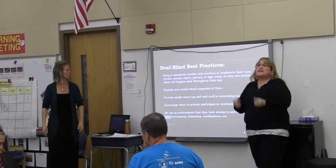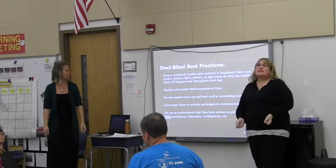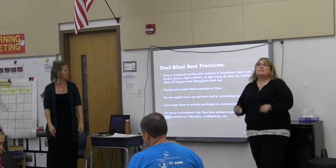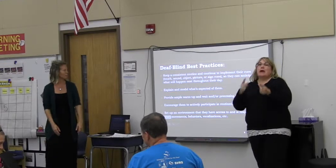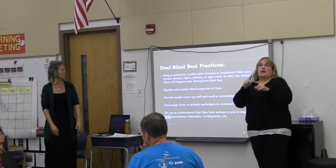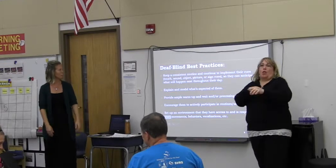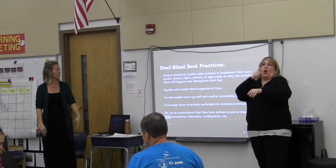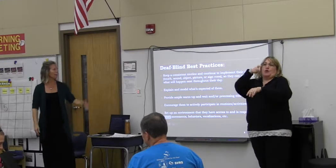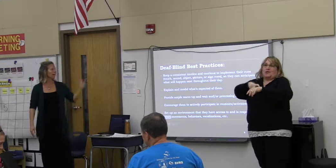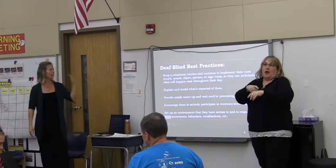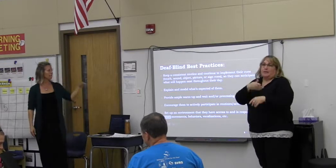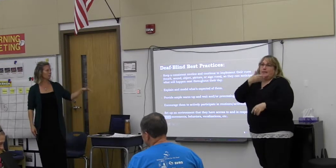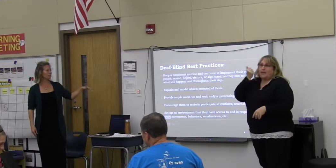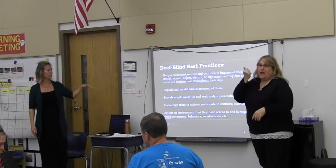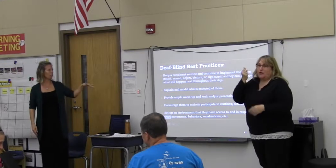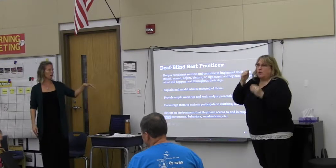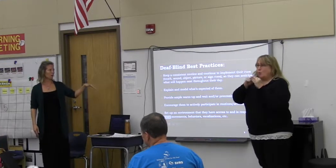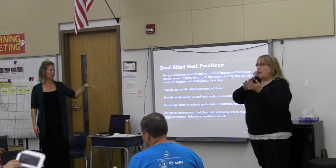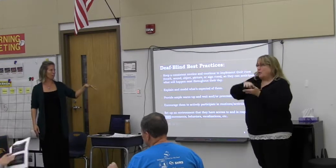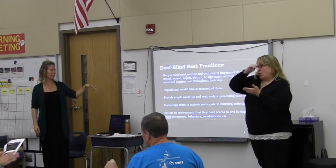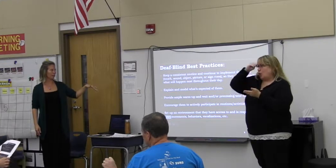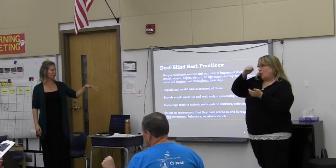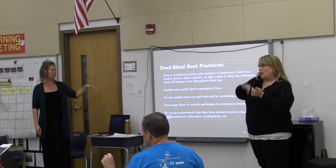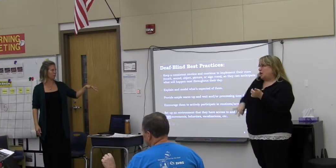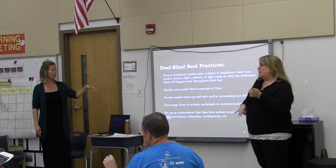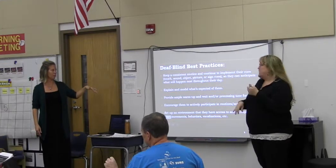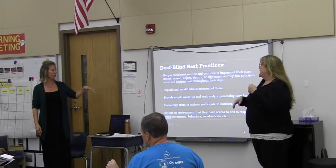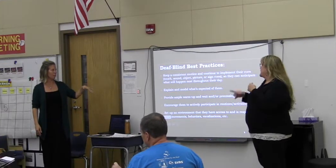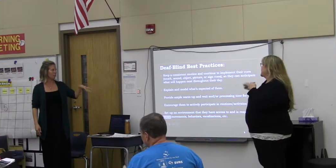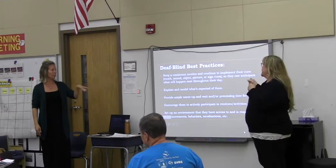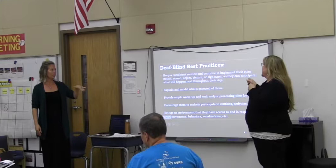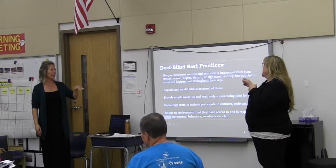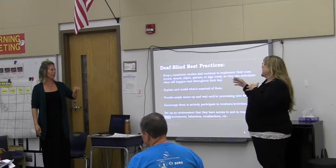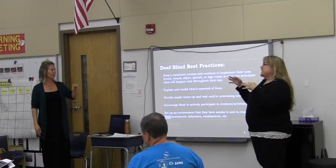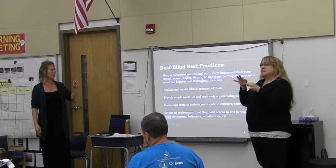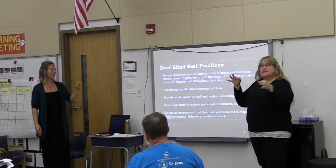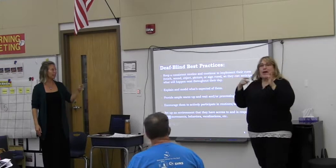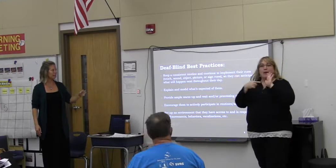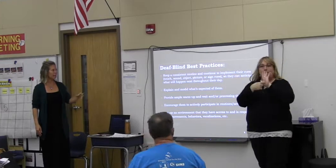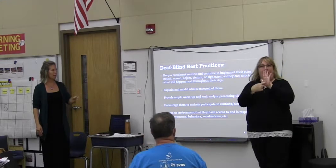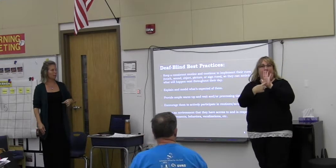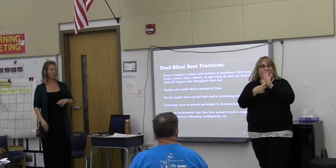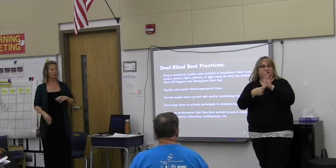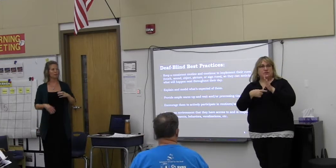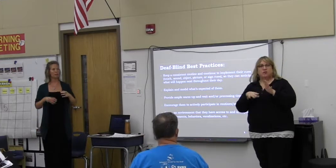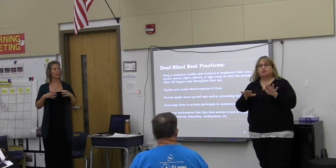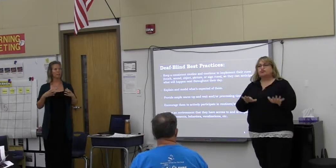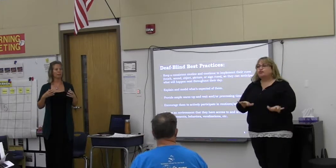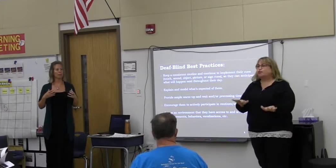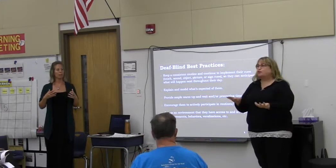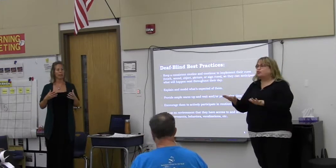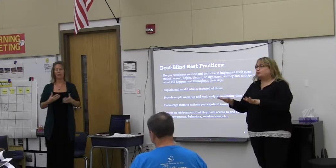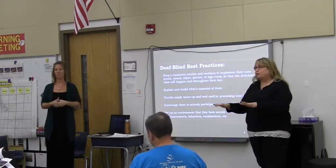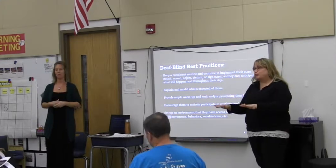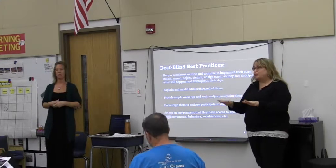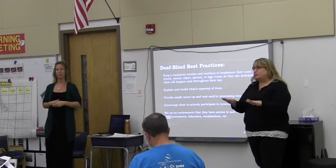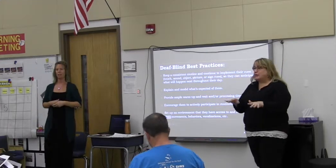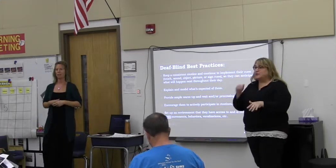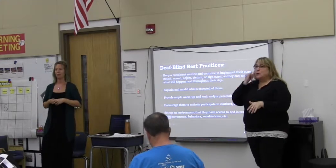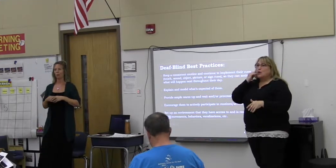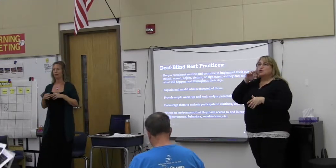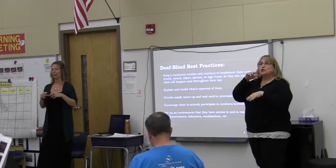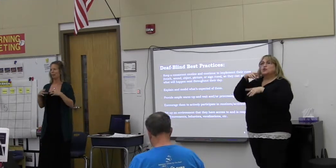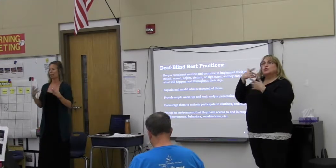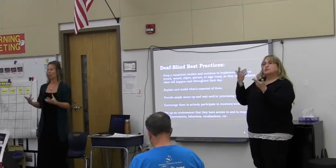better. Explain and model what's expected of them. So again, taking your time with them. If there's ever going to be an activity